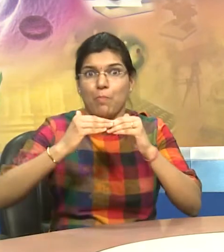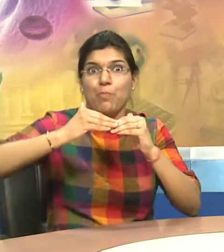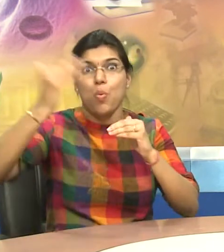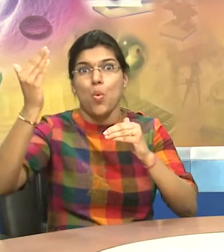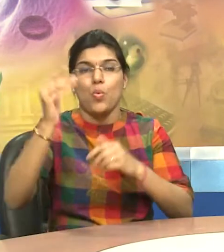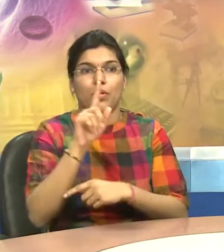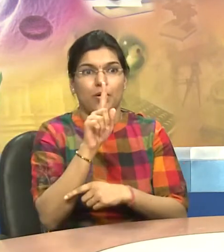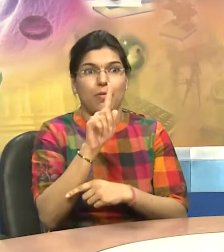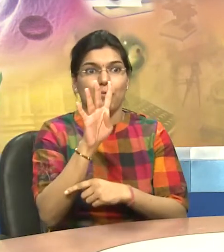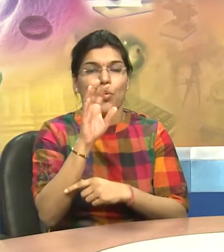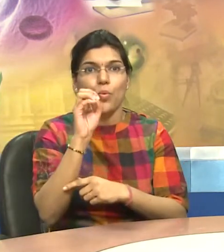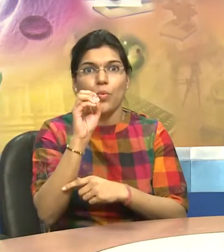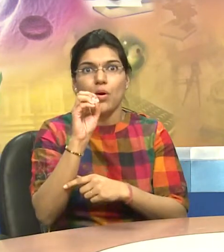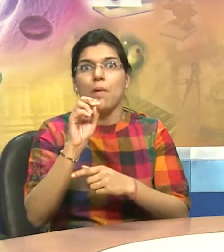heavy materials.